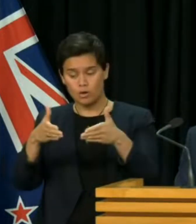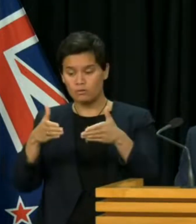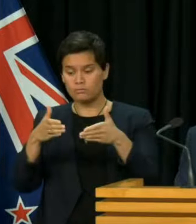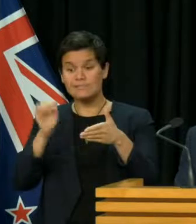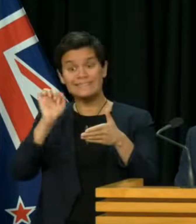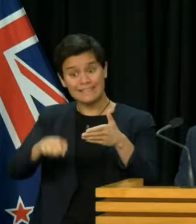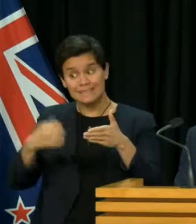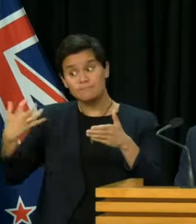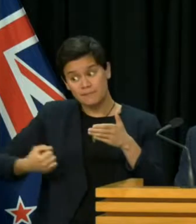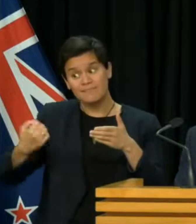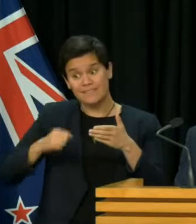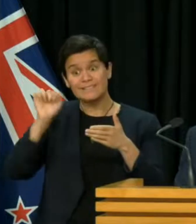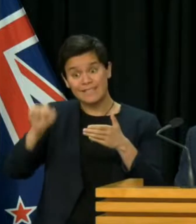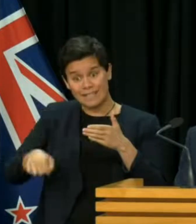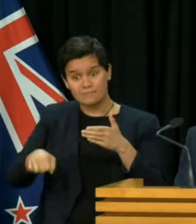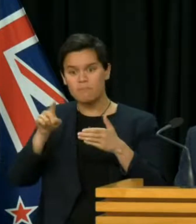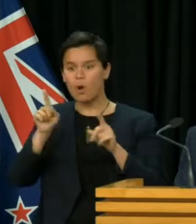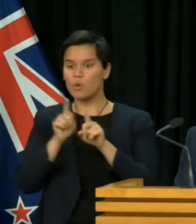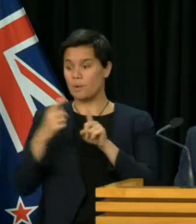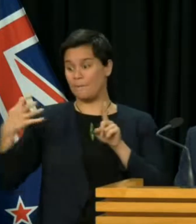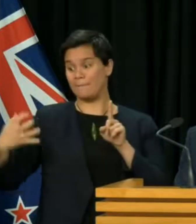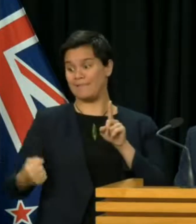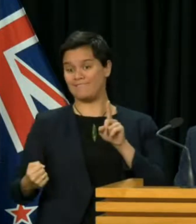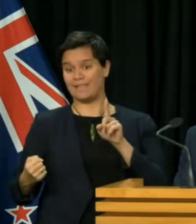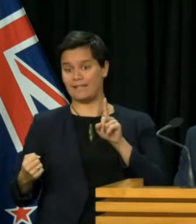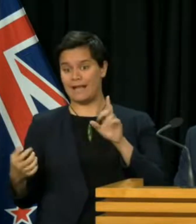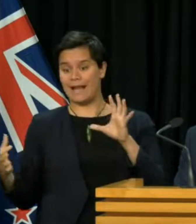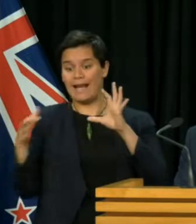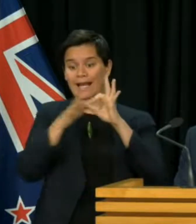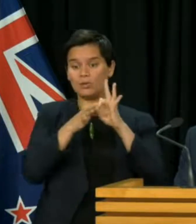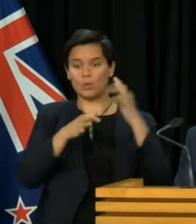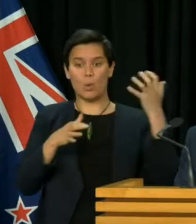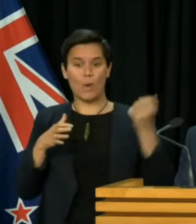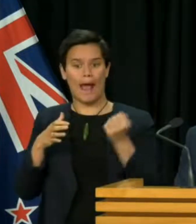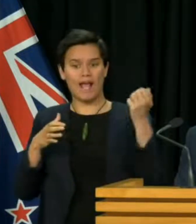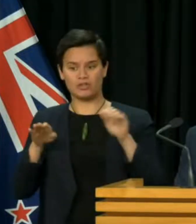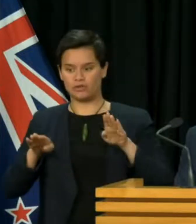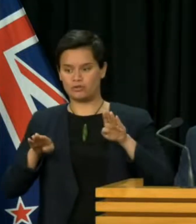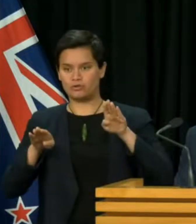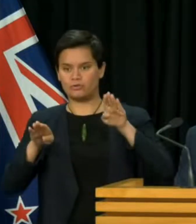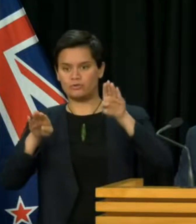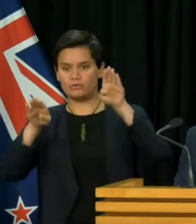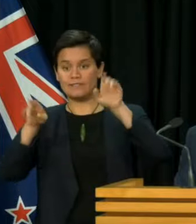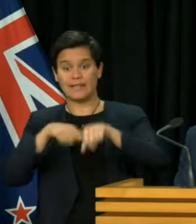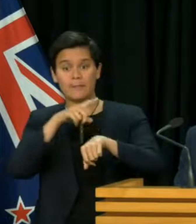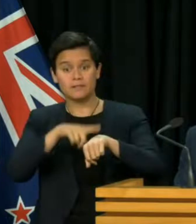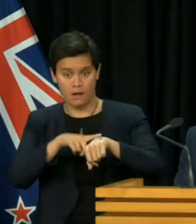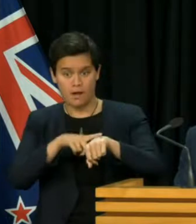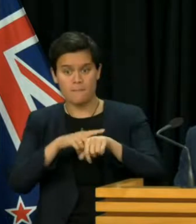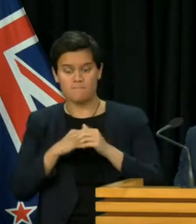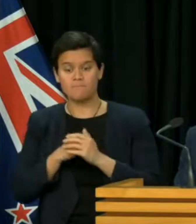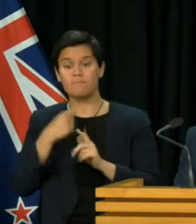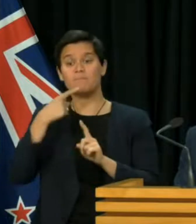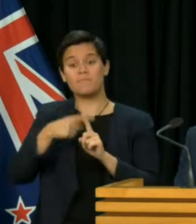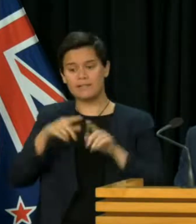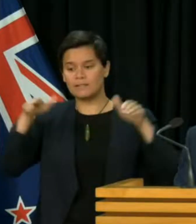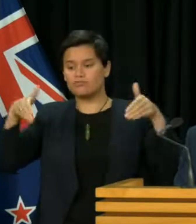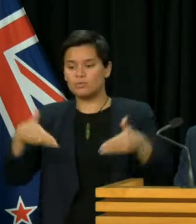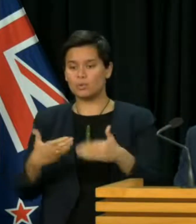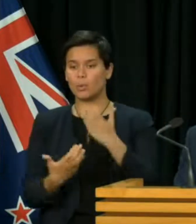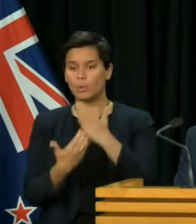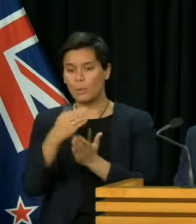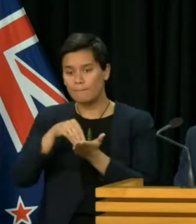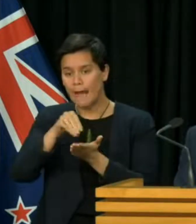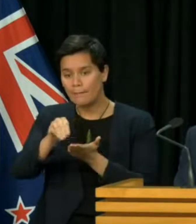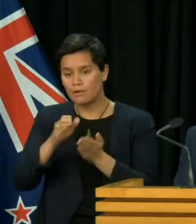benefit increase, indexing benefits to wages. It's why we introduced the winter energy payment and the Best Start payment. Some